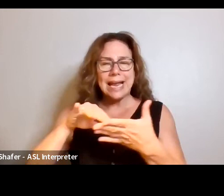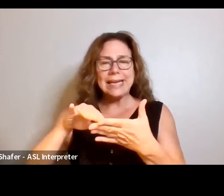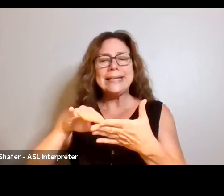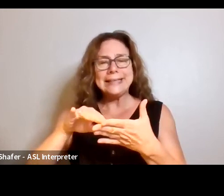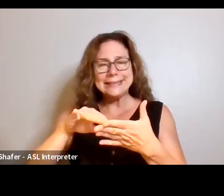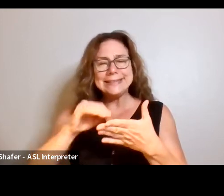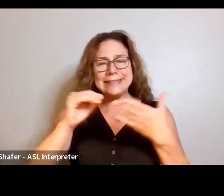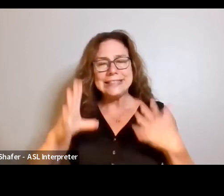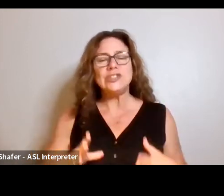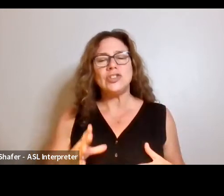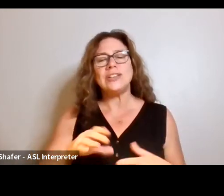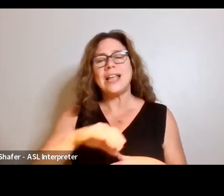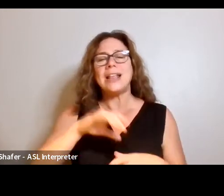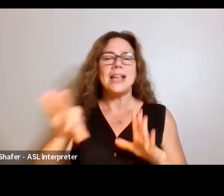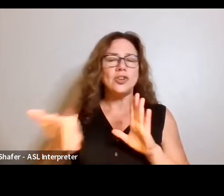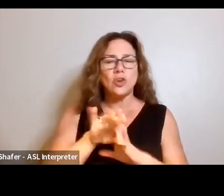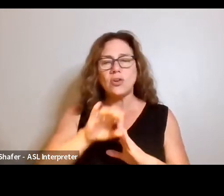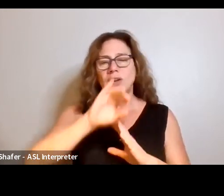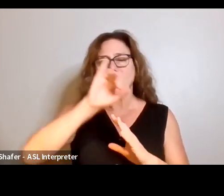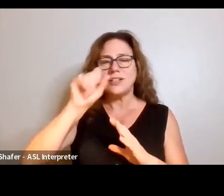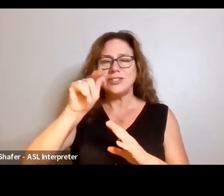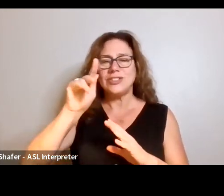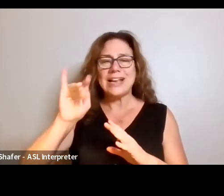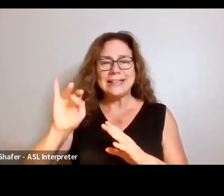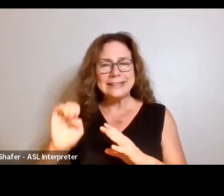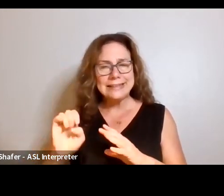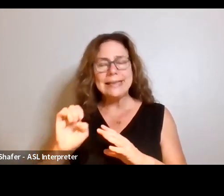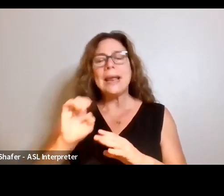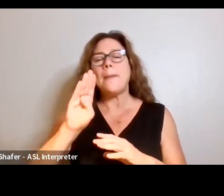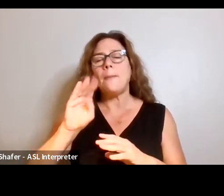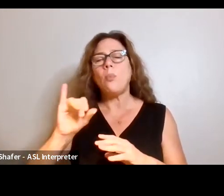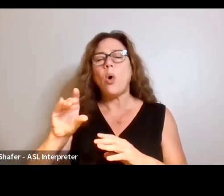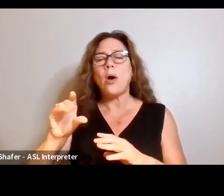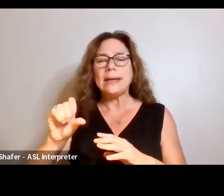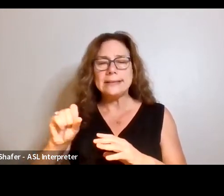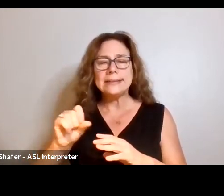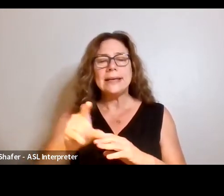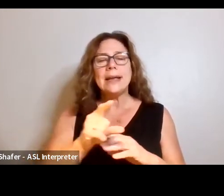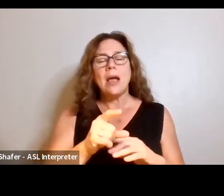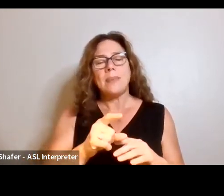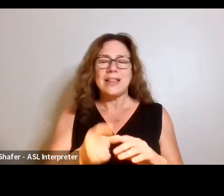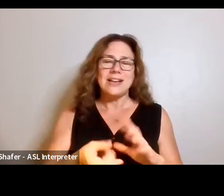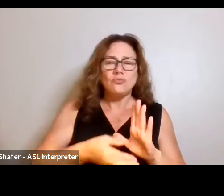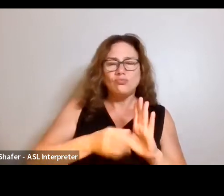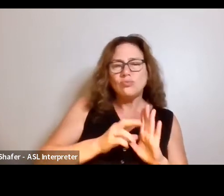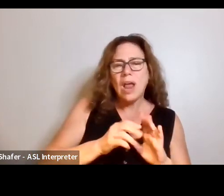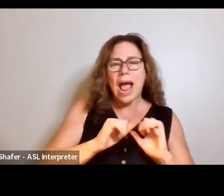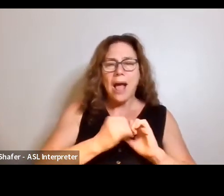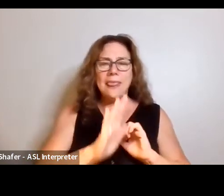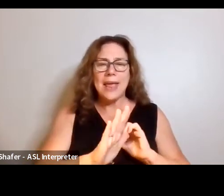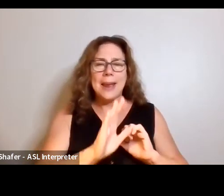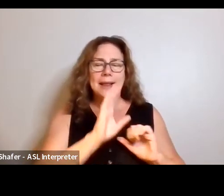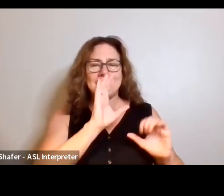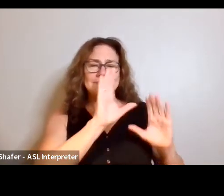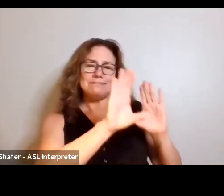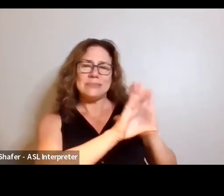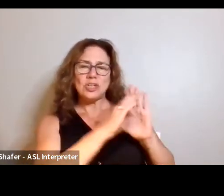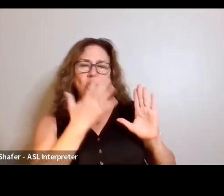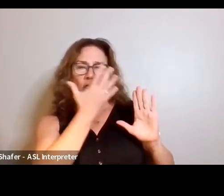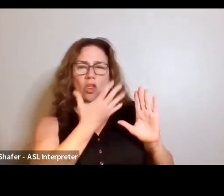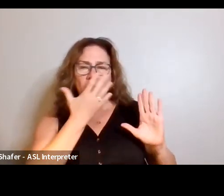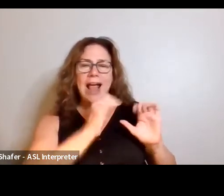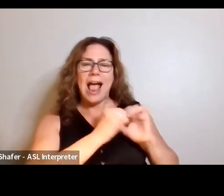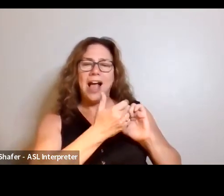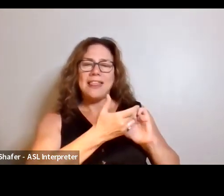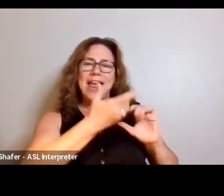Boyce. And then they were able to deduce. And so she went over with them, like, it's just how their picture and how they present themselves does say